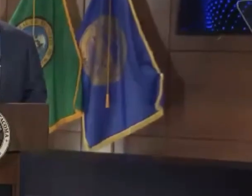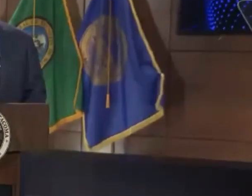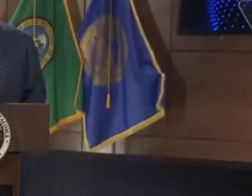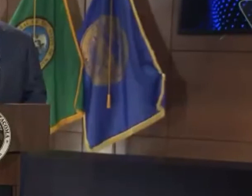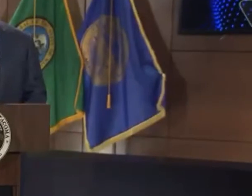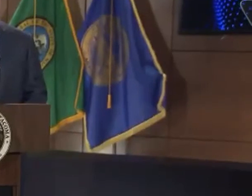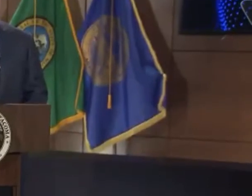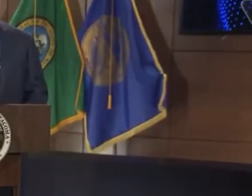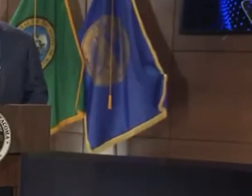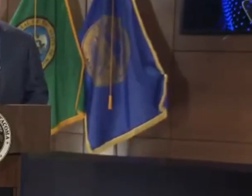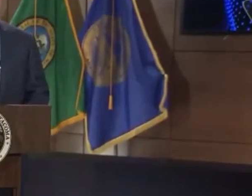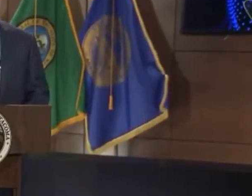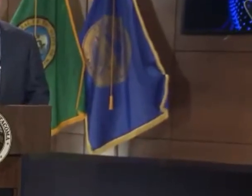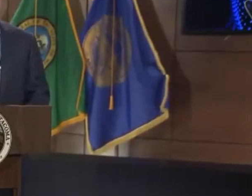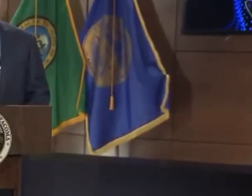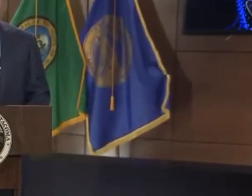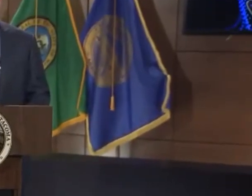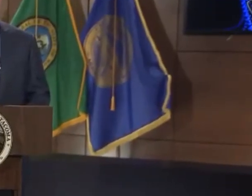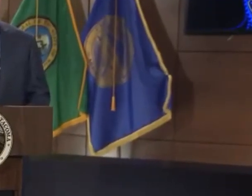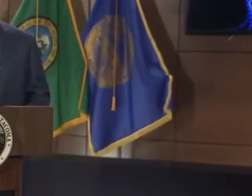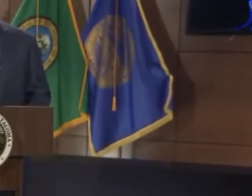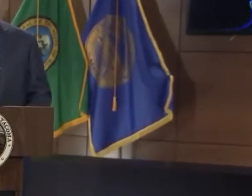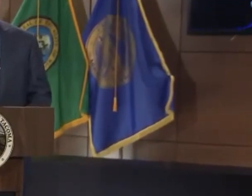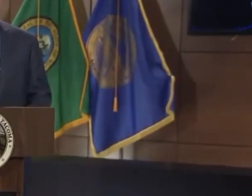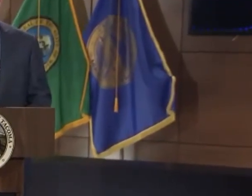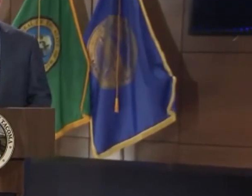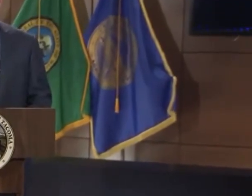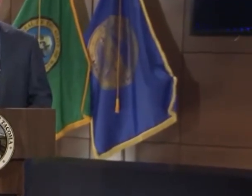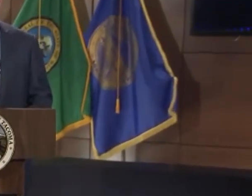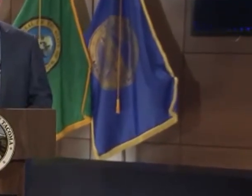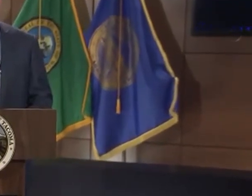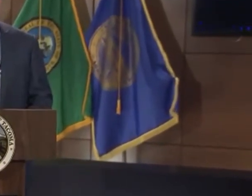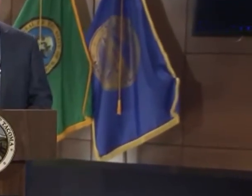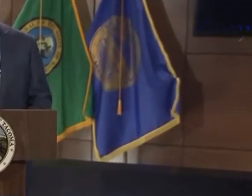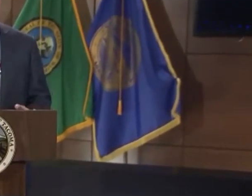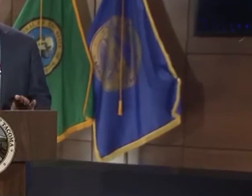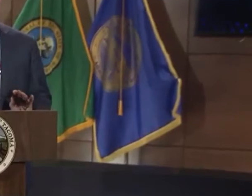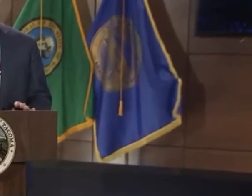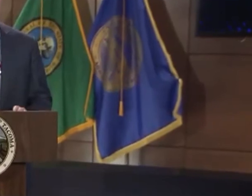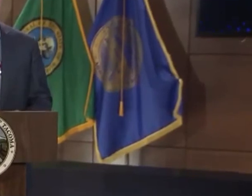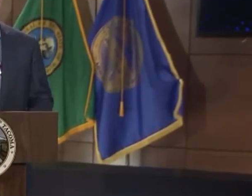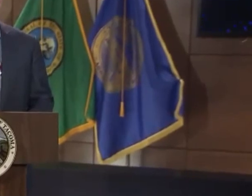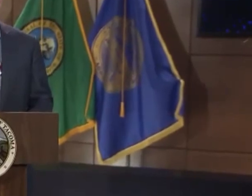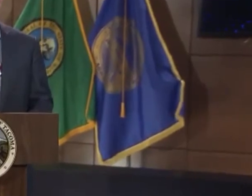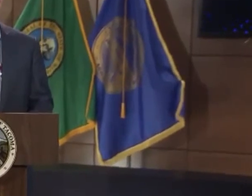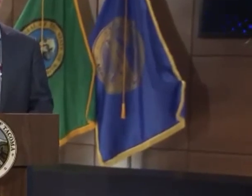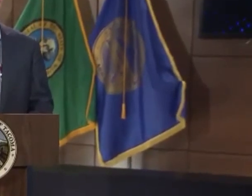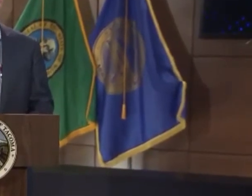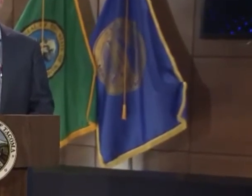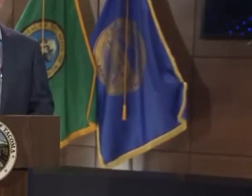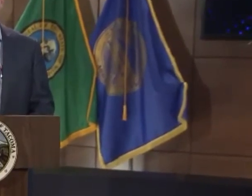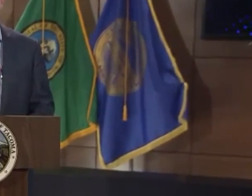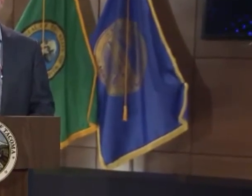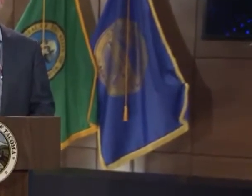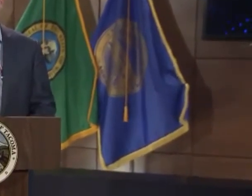of American Samoa singing "Soar Like an Eagle" in their native tongue. Thank you to everyone who participated in